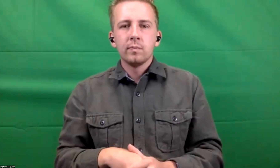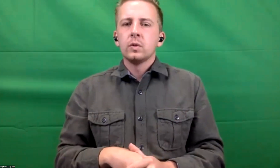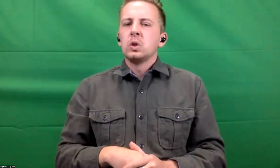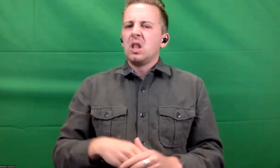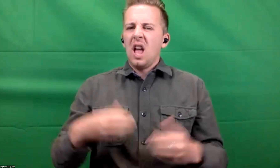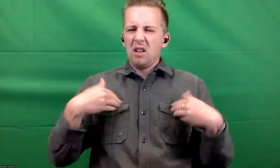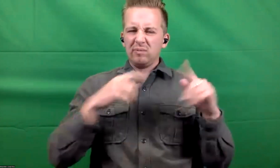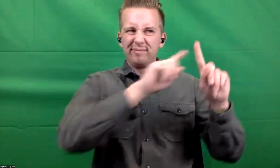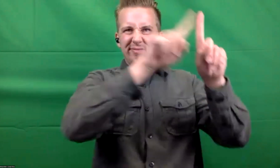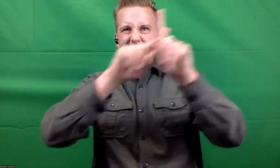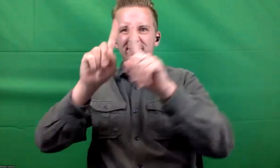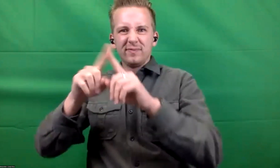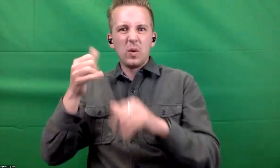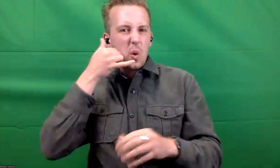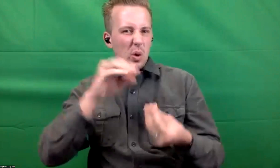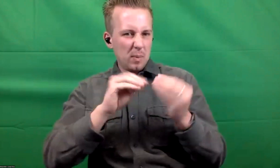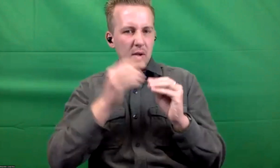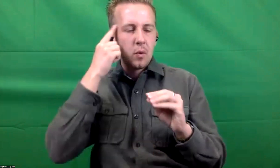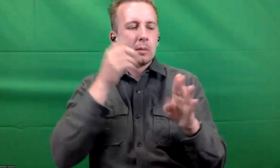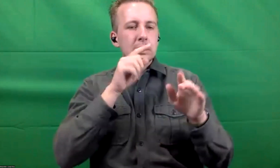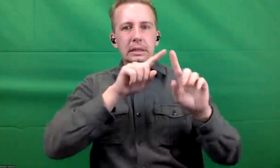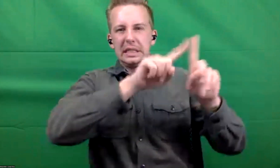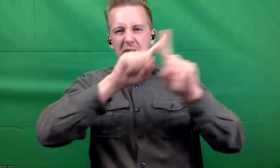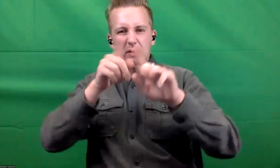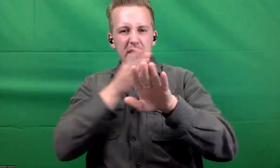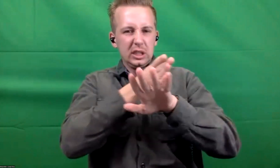numbers for different pathways. So pay attention to that.